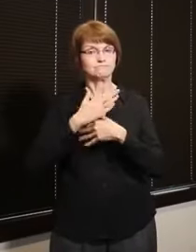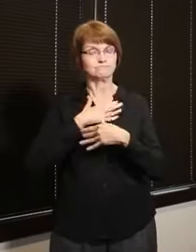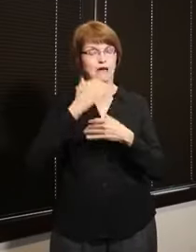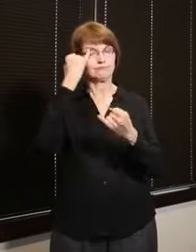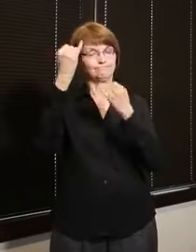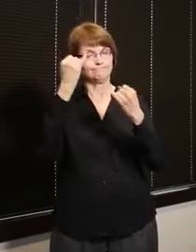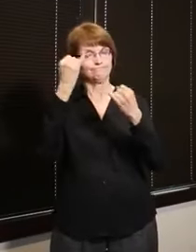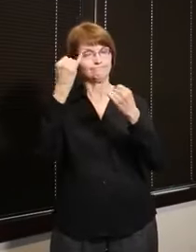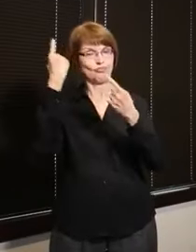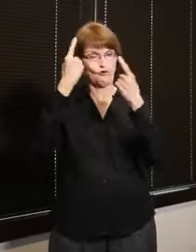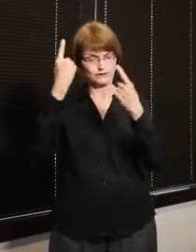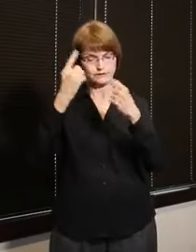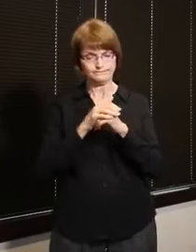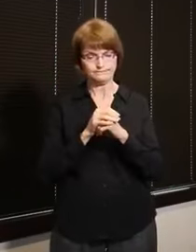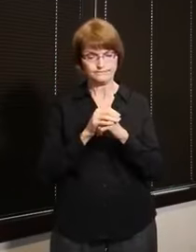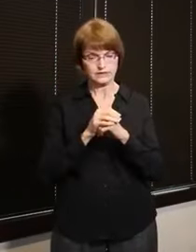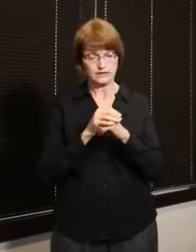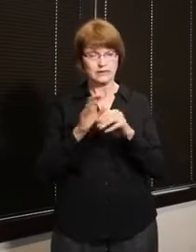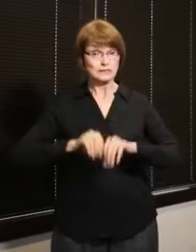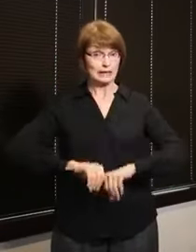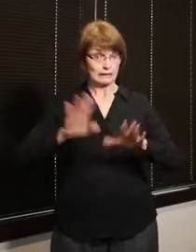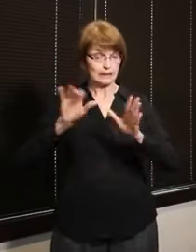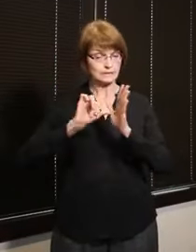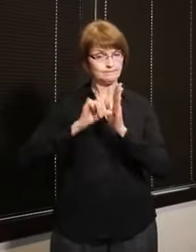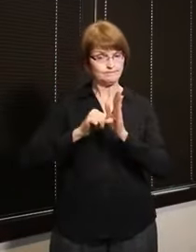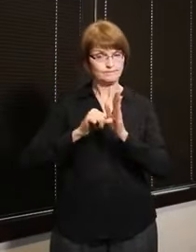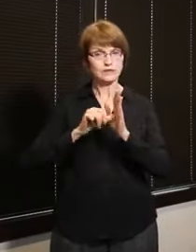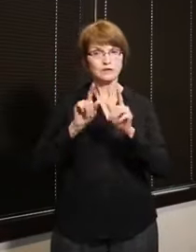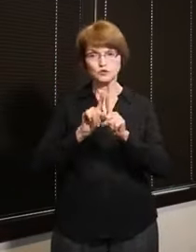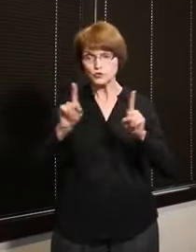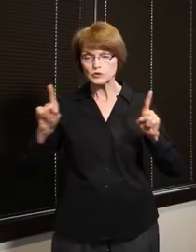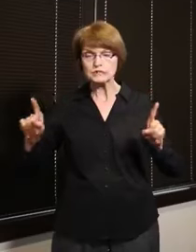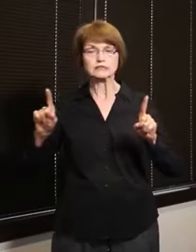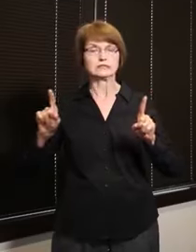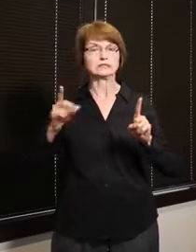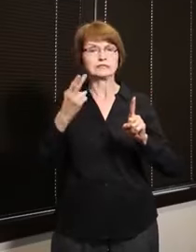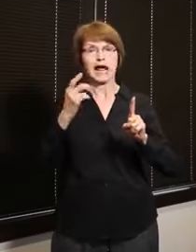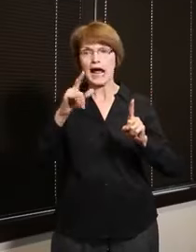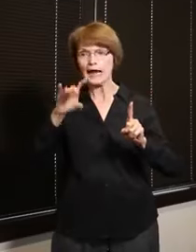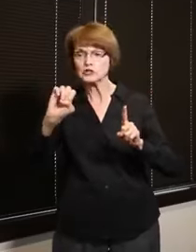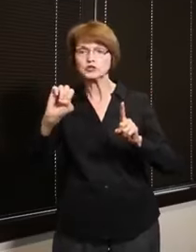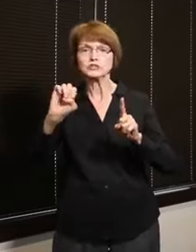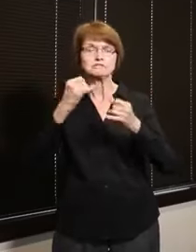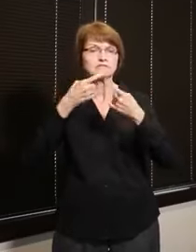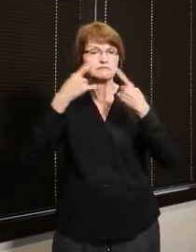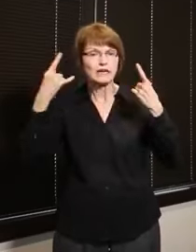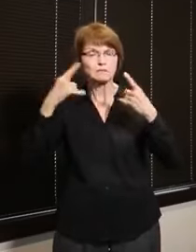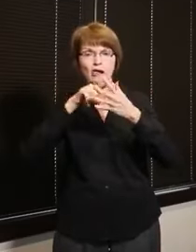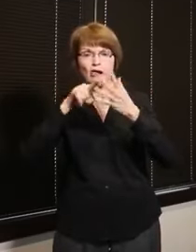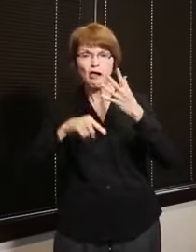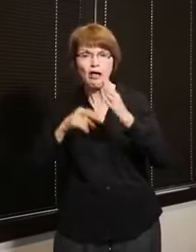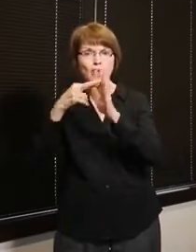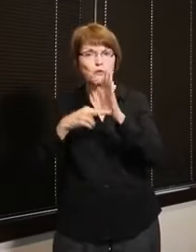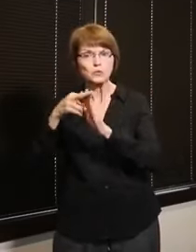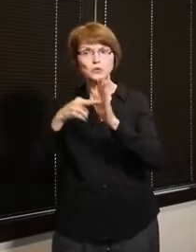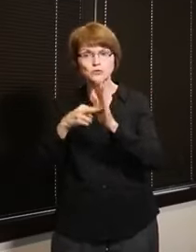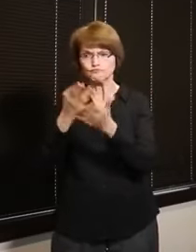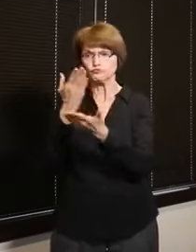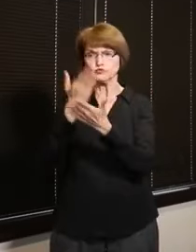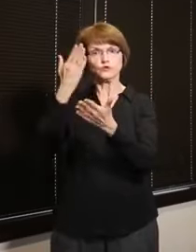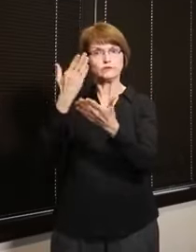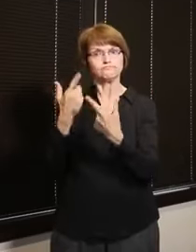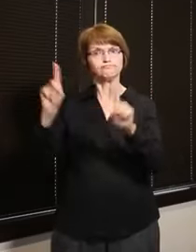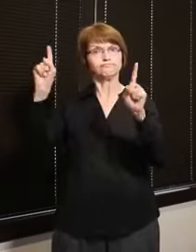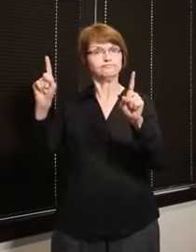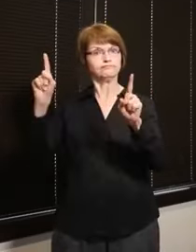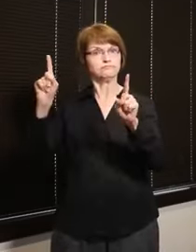be clear, the social distancing, hygiene, wearing face masks in public, and all of those other evidence-based practices we've